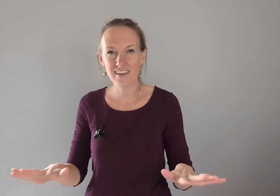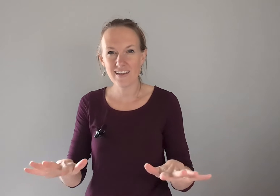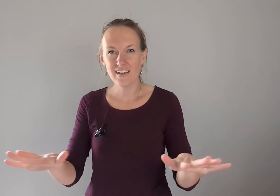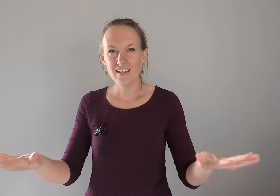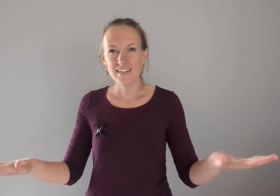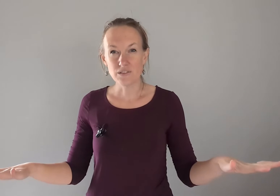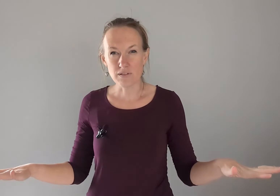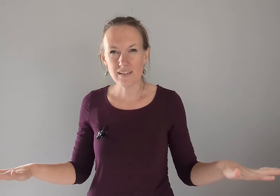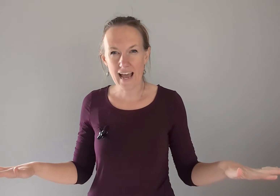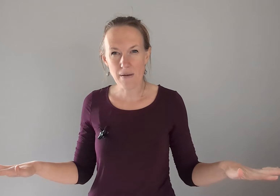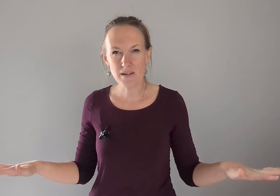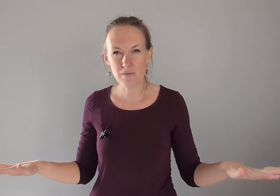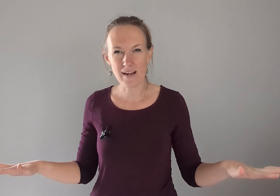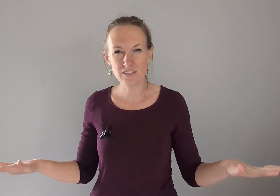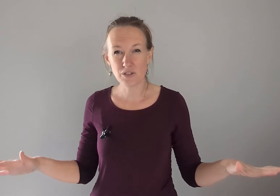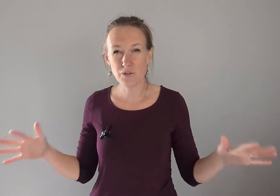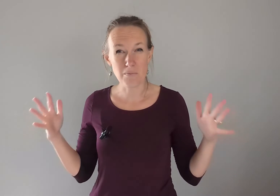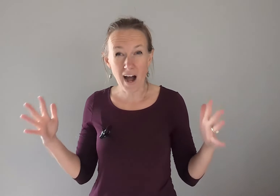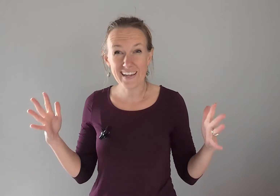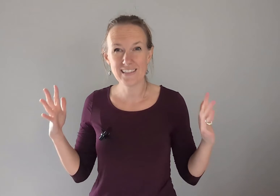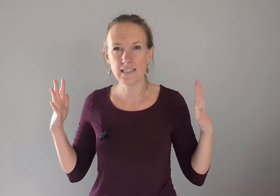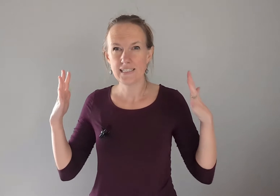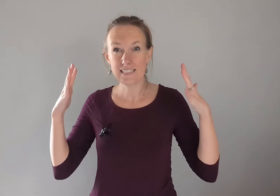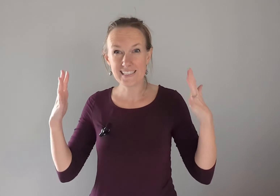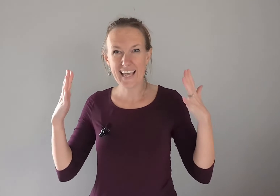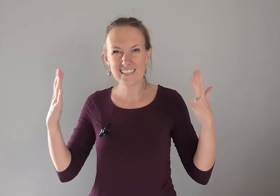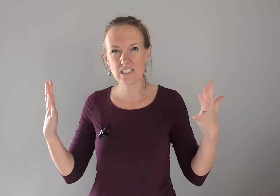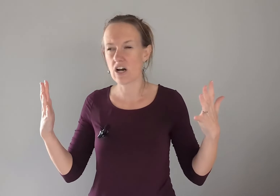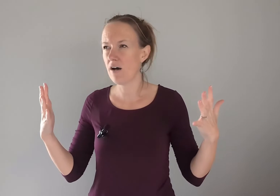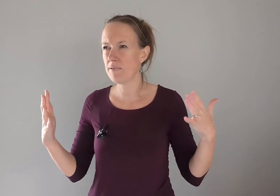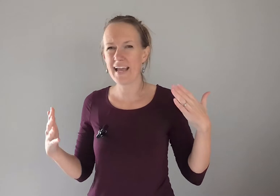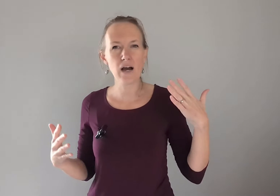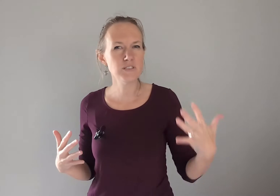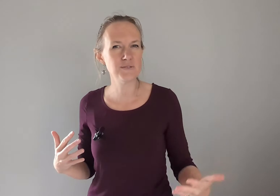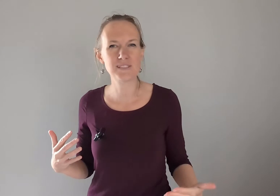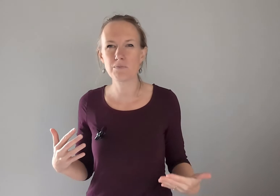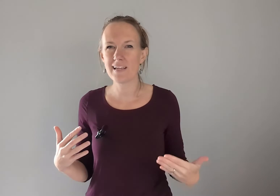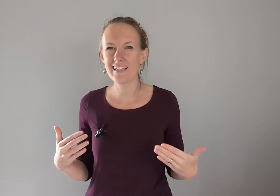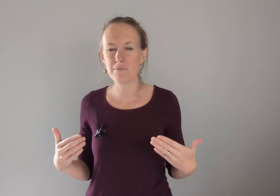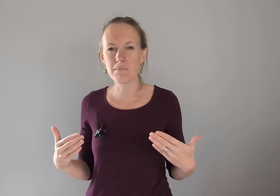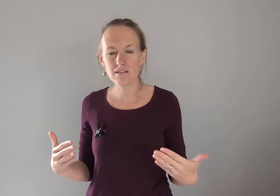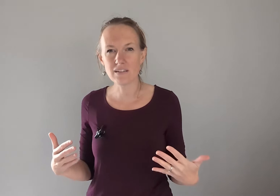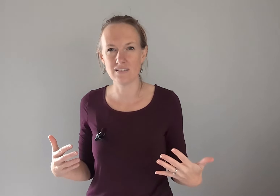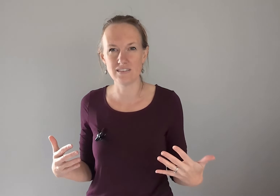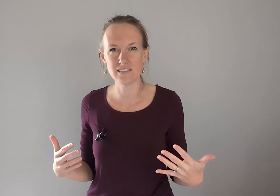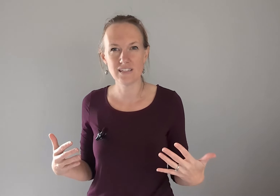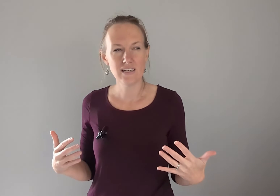nothing is really happening around you, your mind just can't stop. Like, how would you explain the miracles